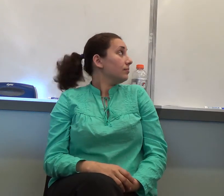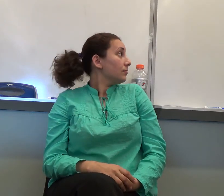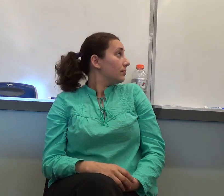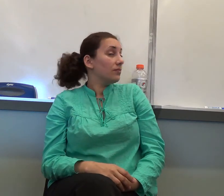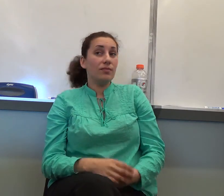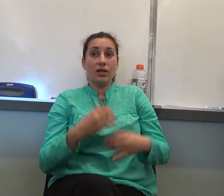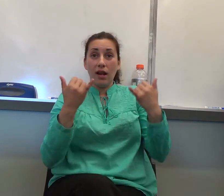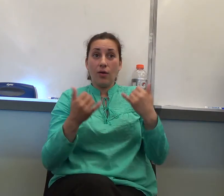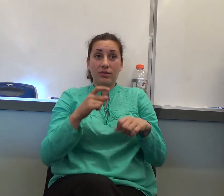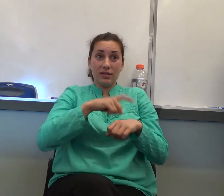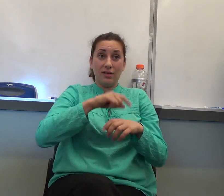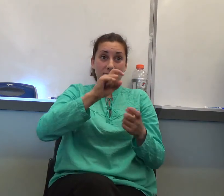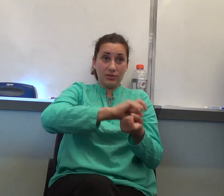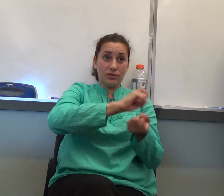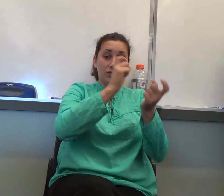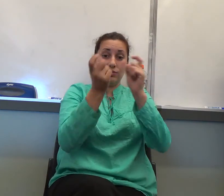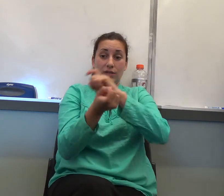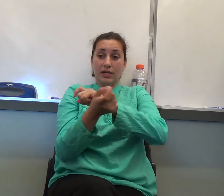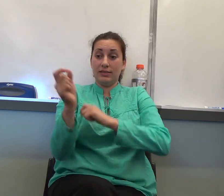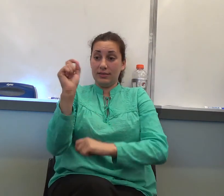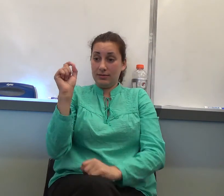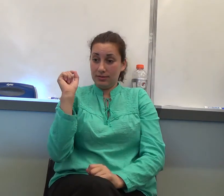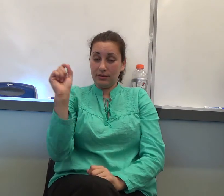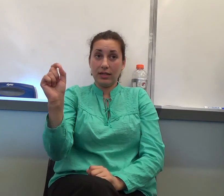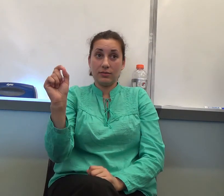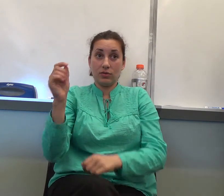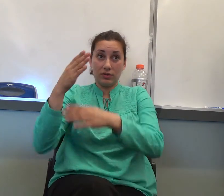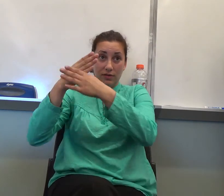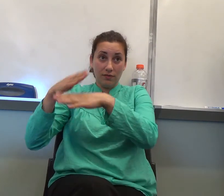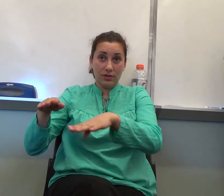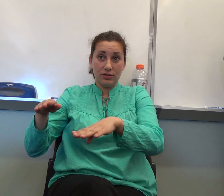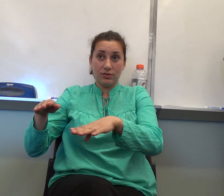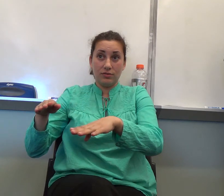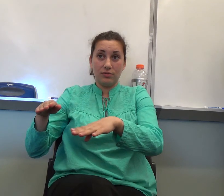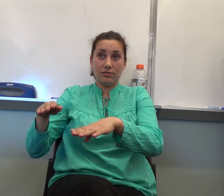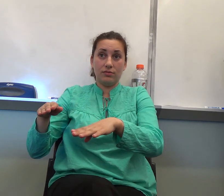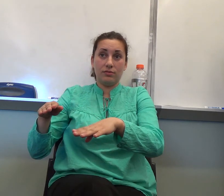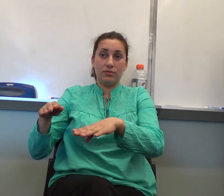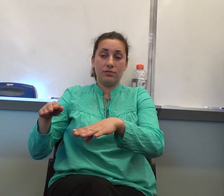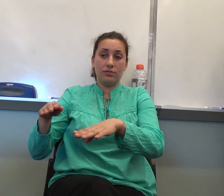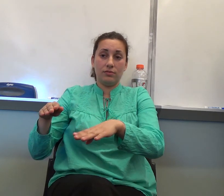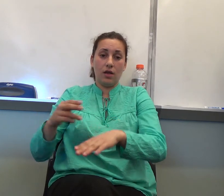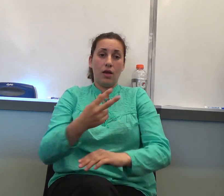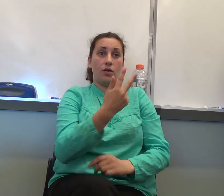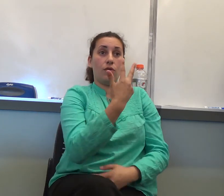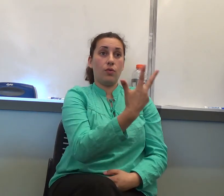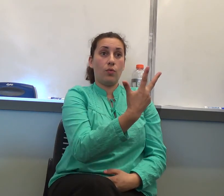switch over to a decimal division process, then the 3.5 will be the dividend,